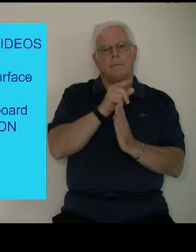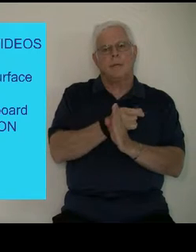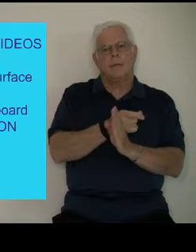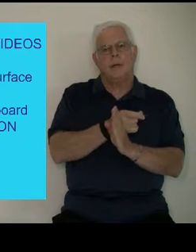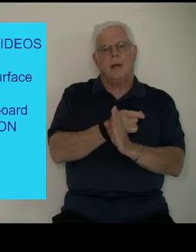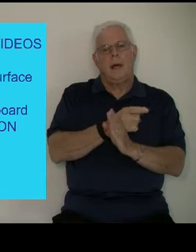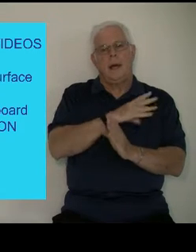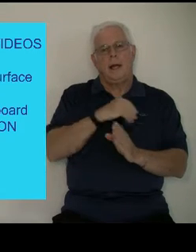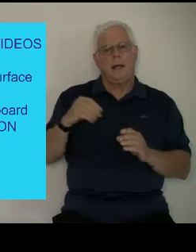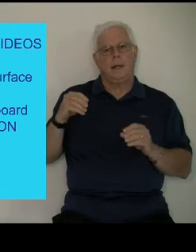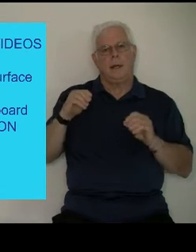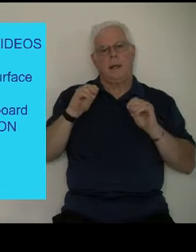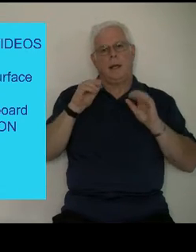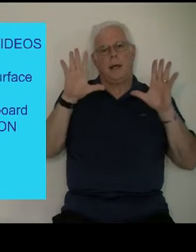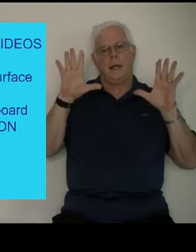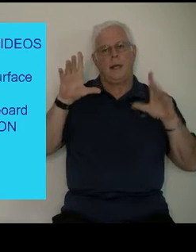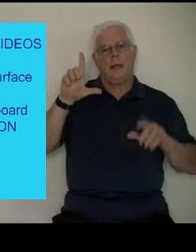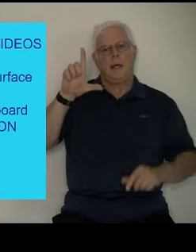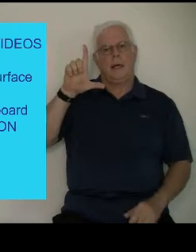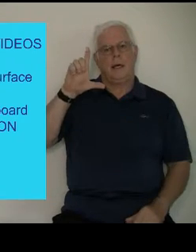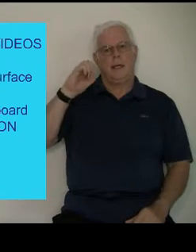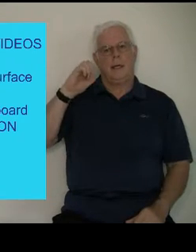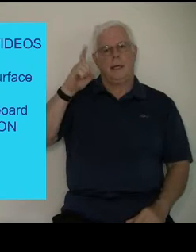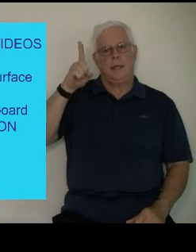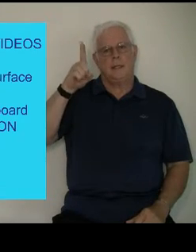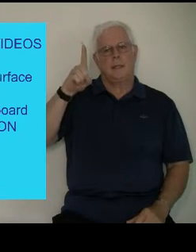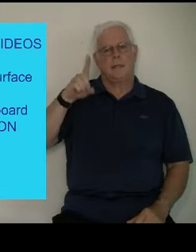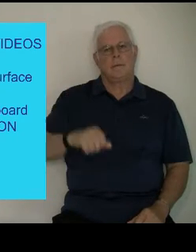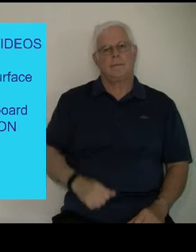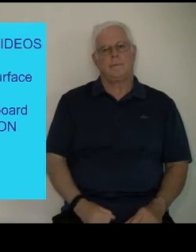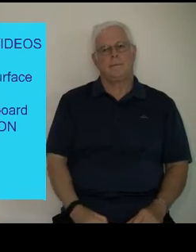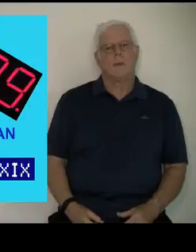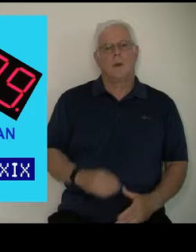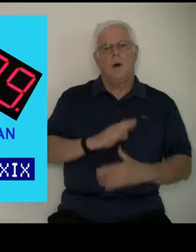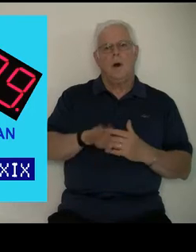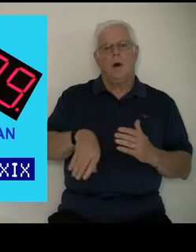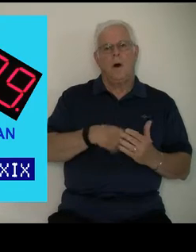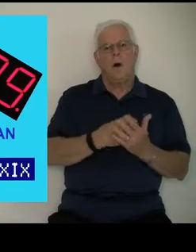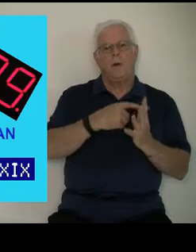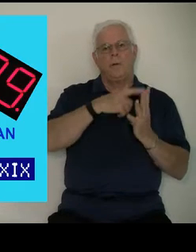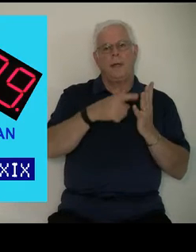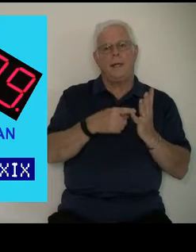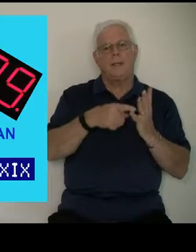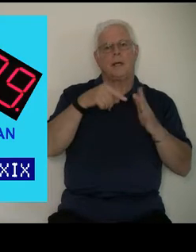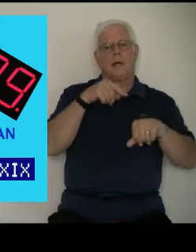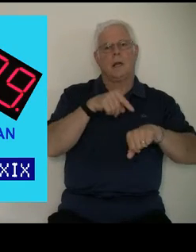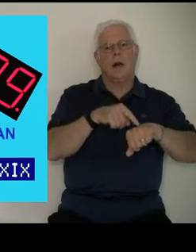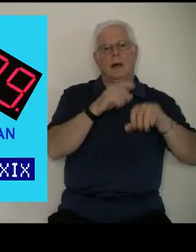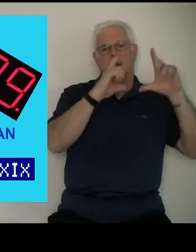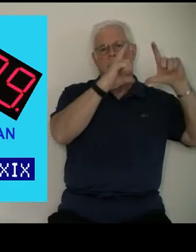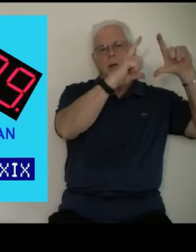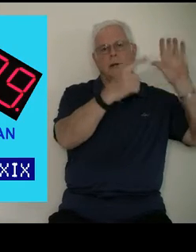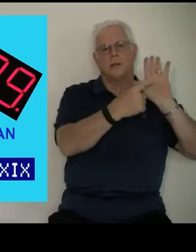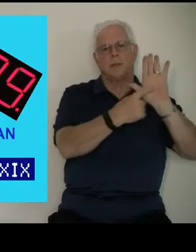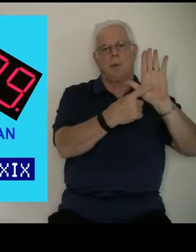programs, and lighting LEDs. All these clocks are displaying